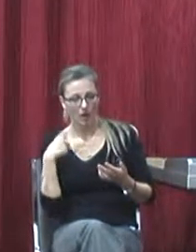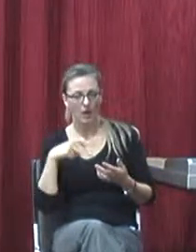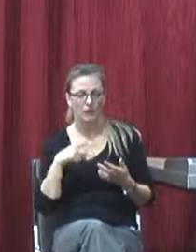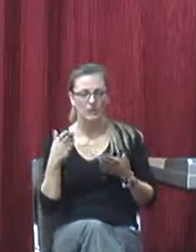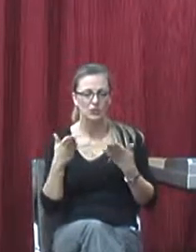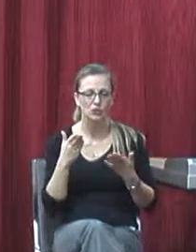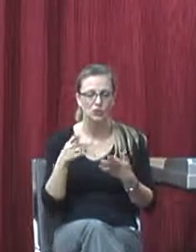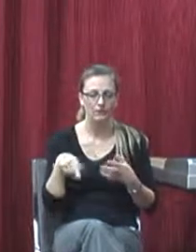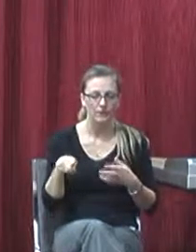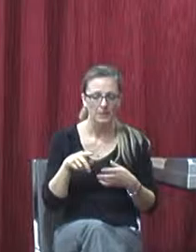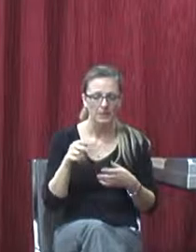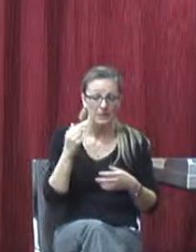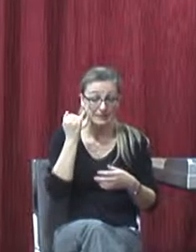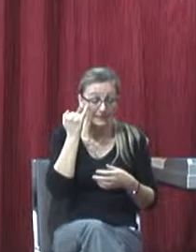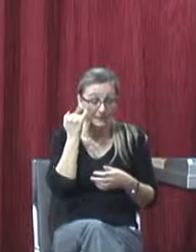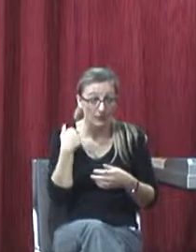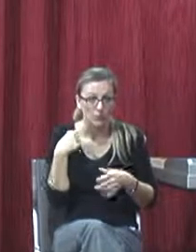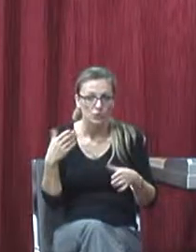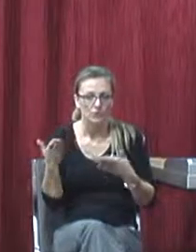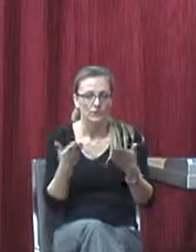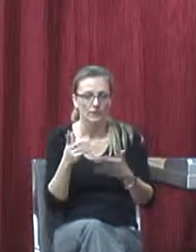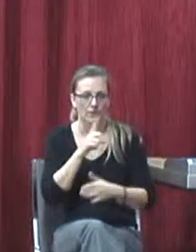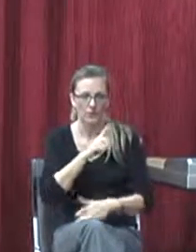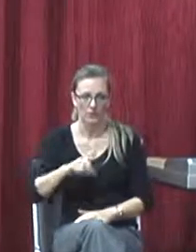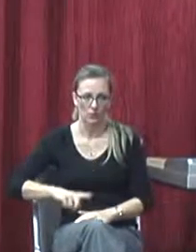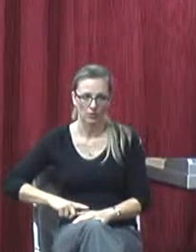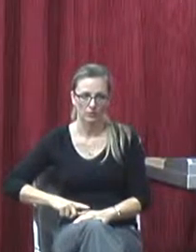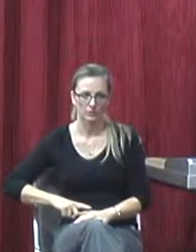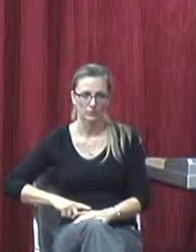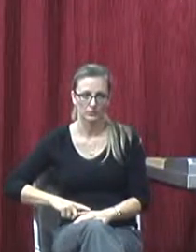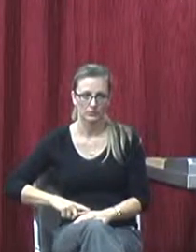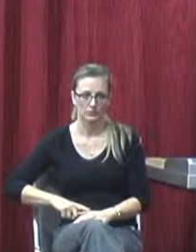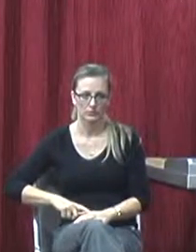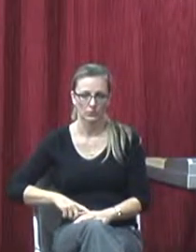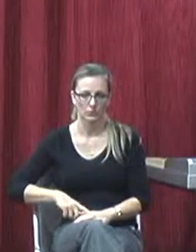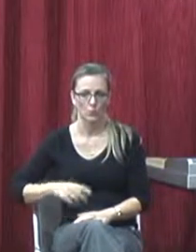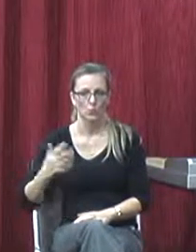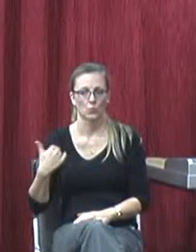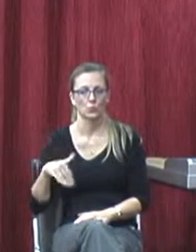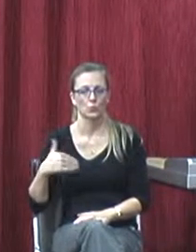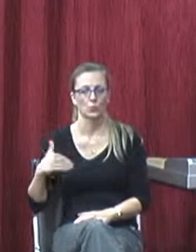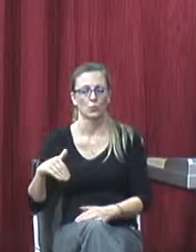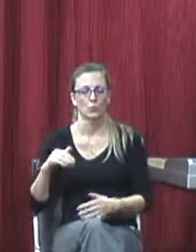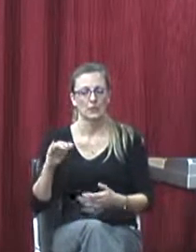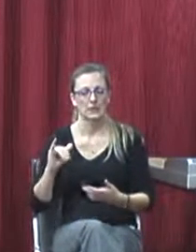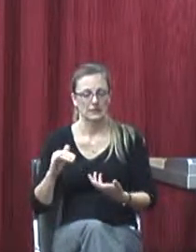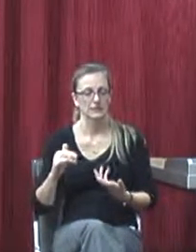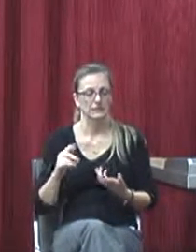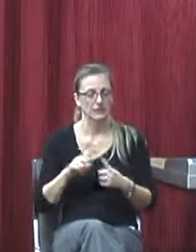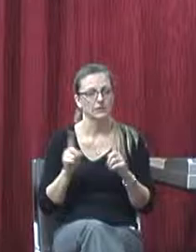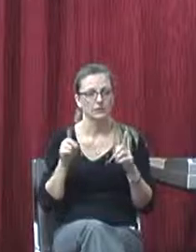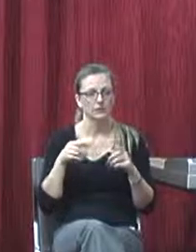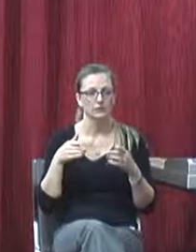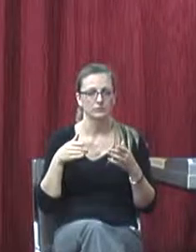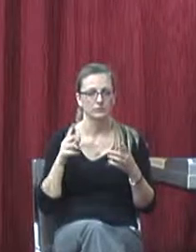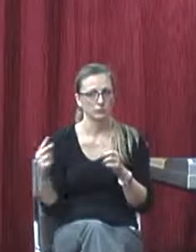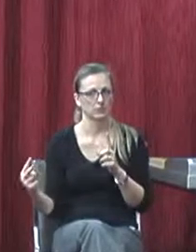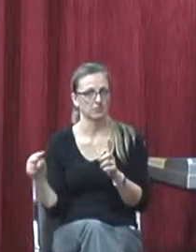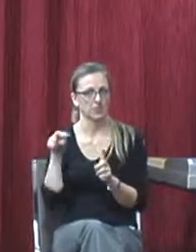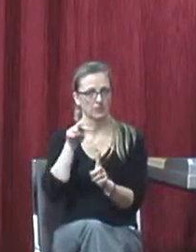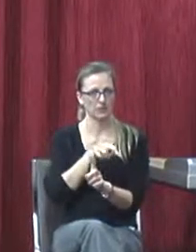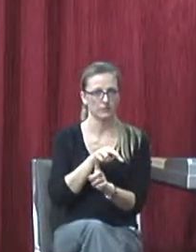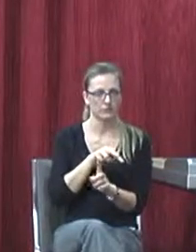serve them as if they were the Lord. Whoa, that's a whole different way of looking at it. I need to serve them as they were the